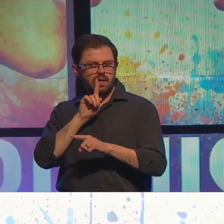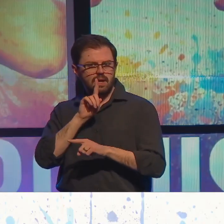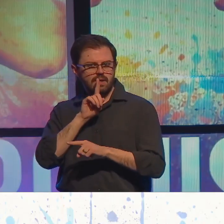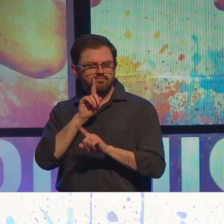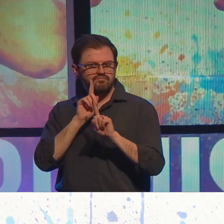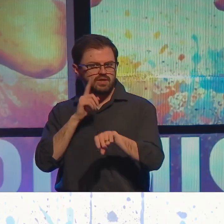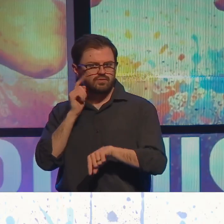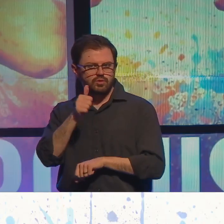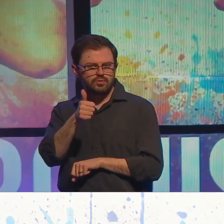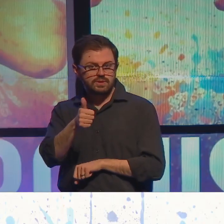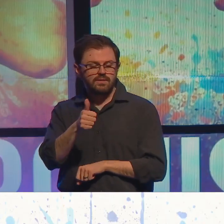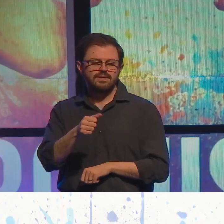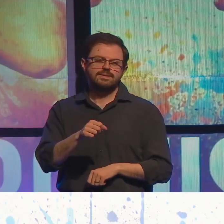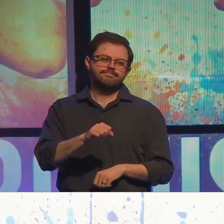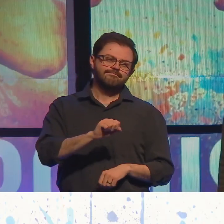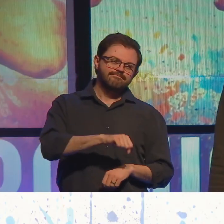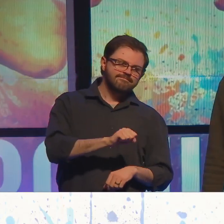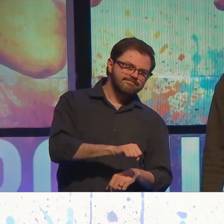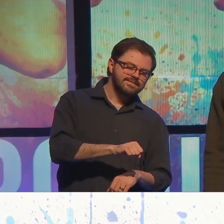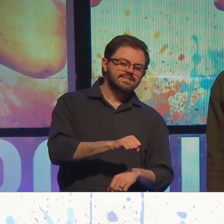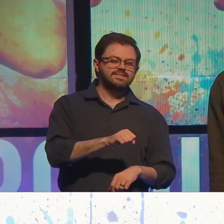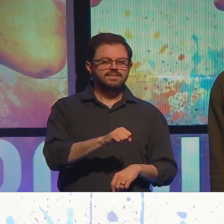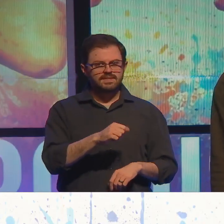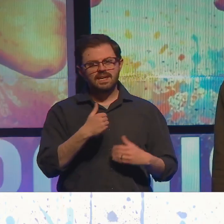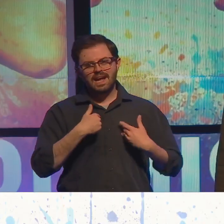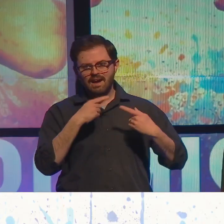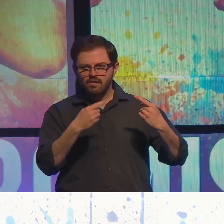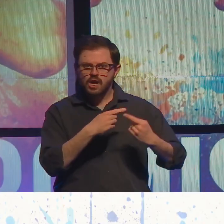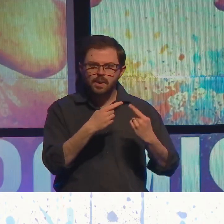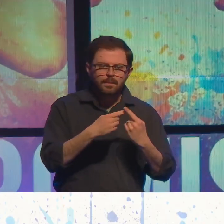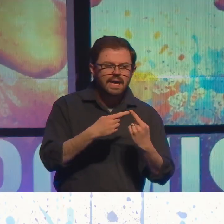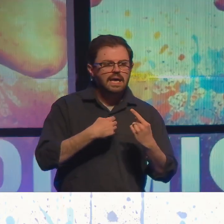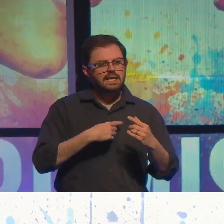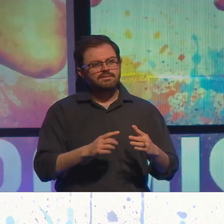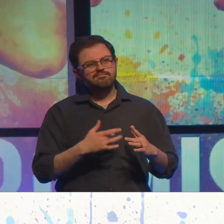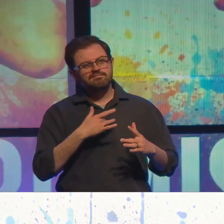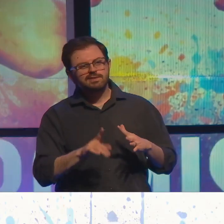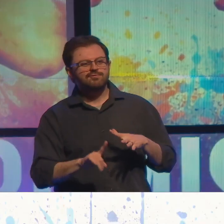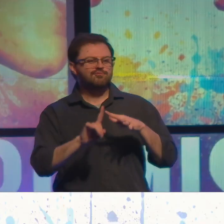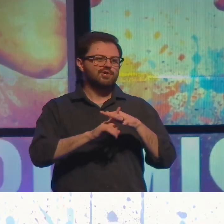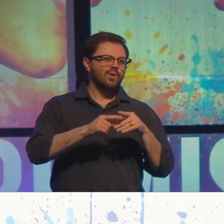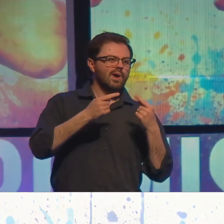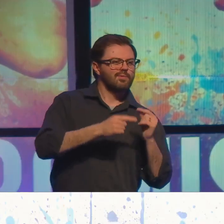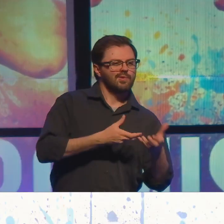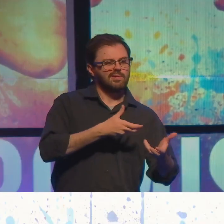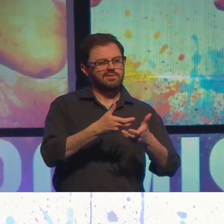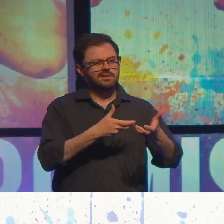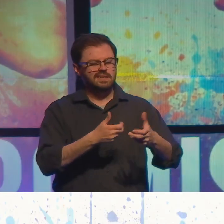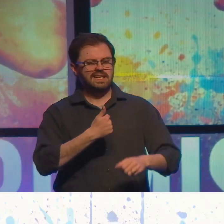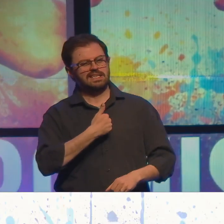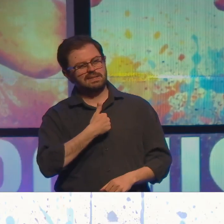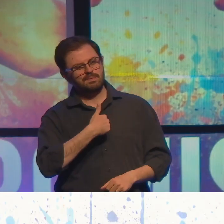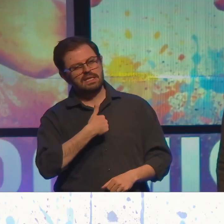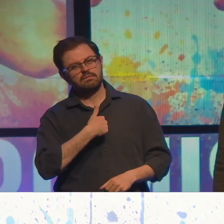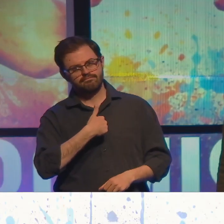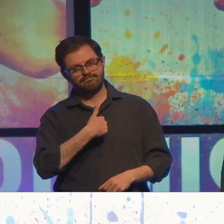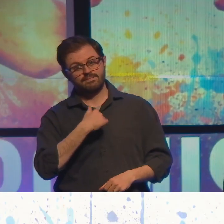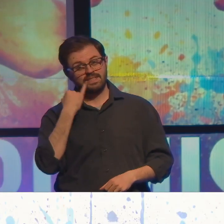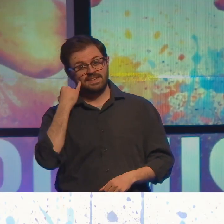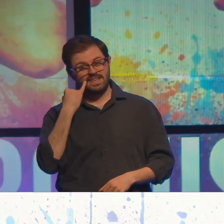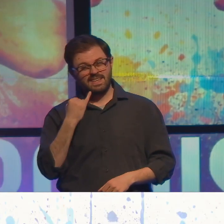showing back up, I'm that storm cloud, I'm that thunderstorm, oh, I want to encourage you, tend to that